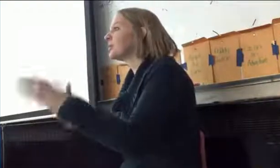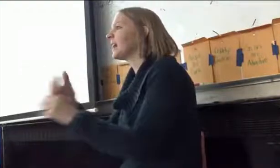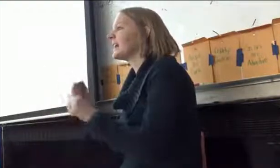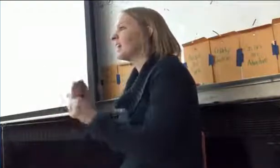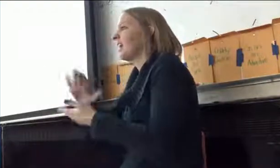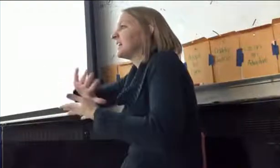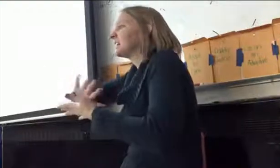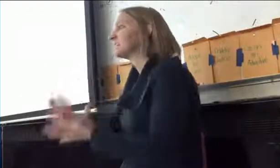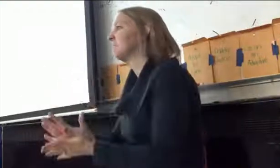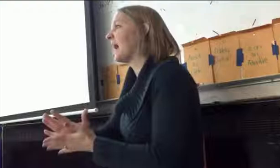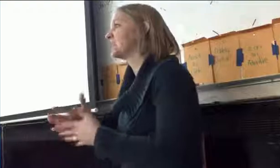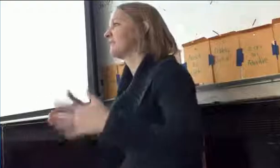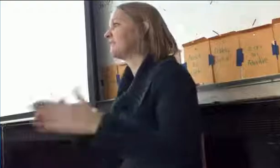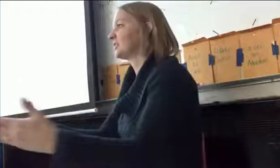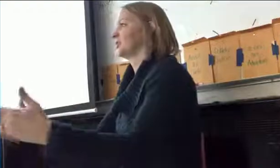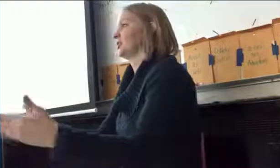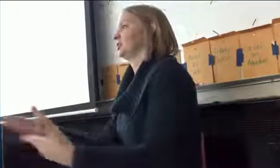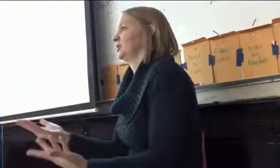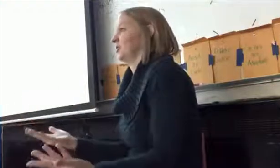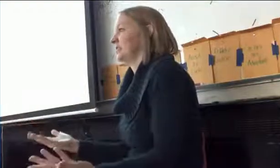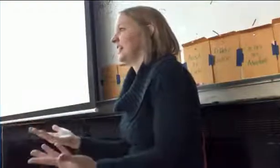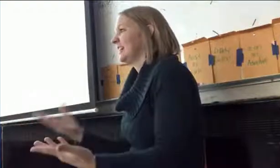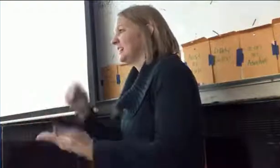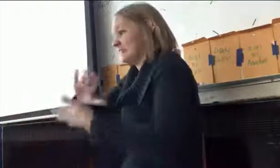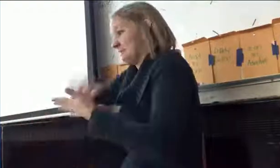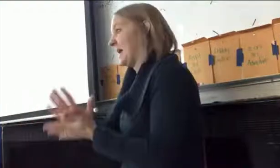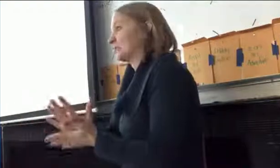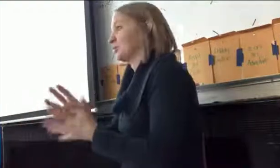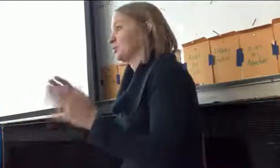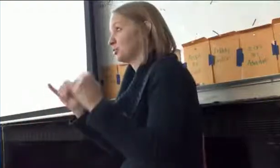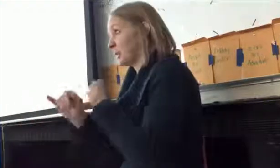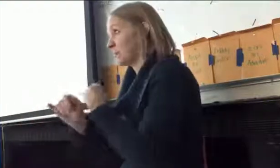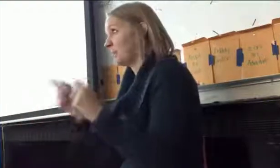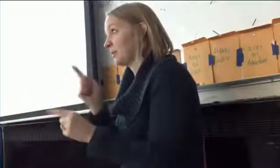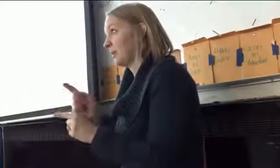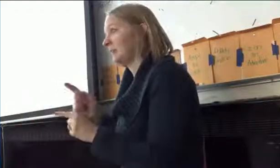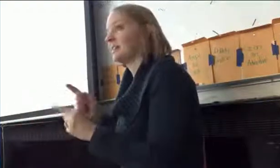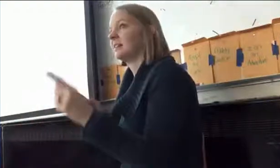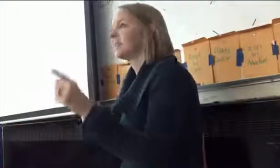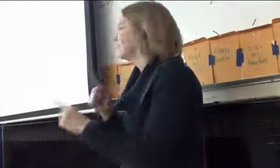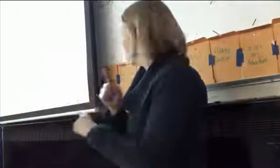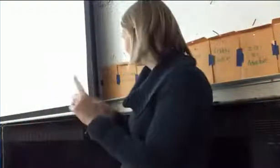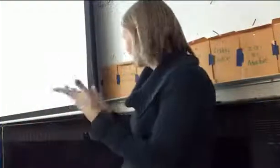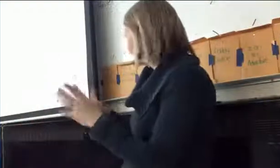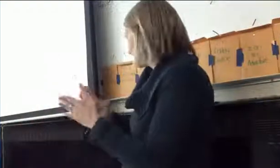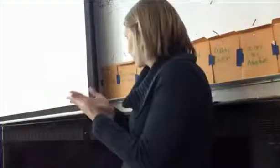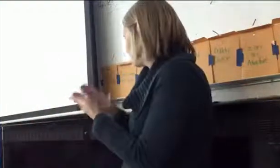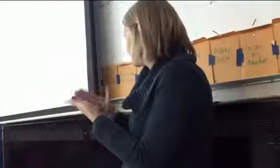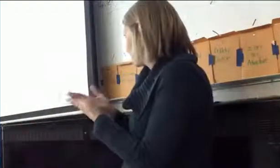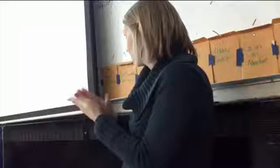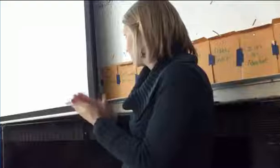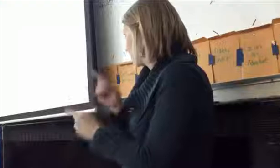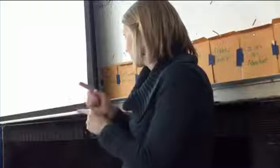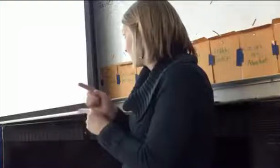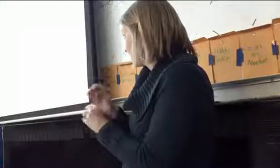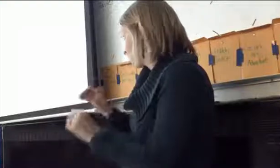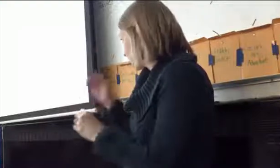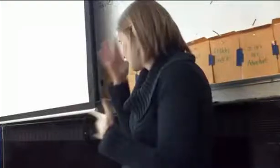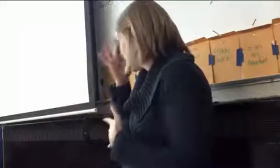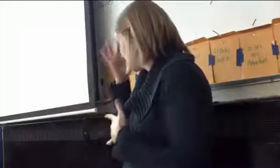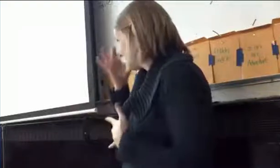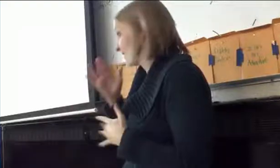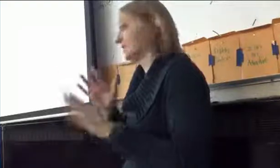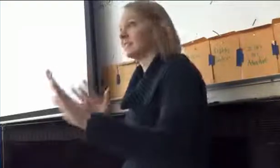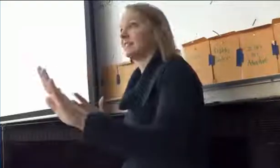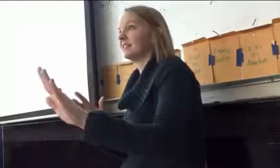this stepped on, yummy, delicious shrimp that the kid stepped on. Yeah. But it's cooked, so there's no diseases. That's